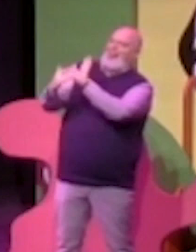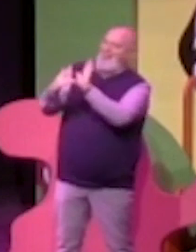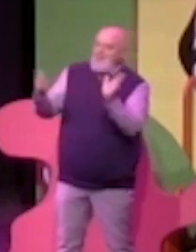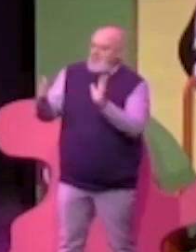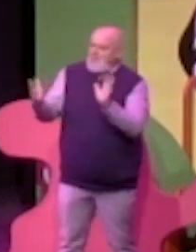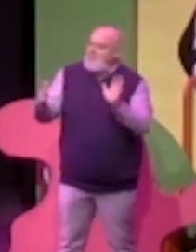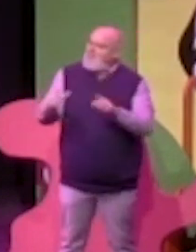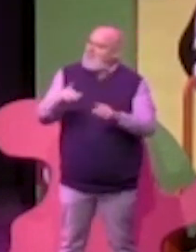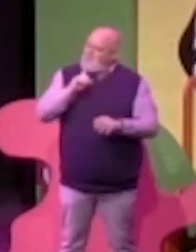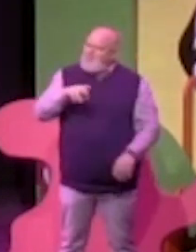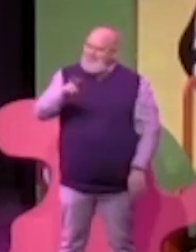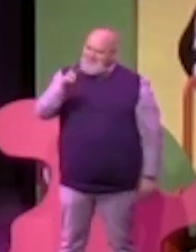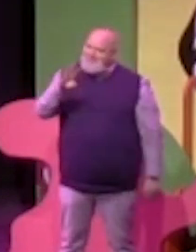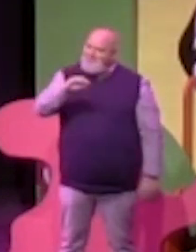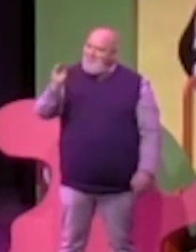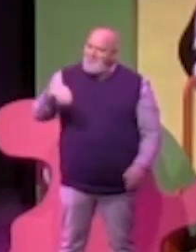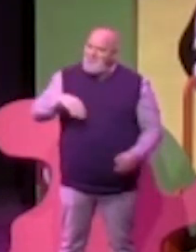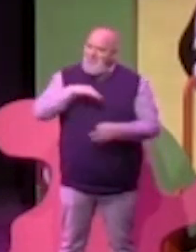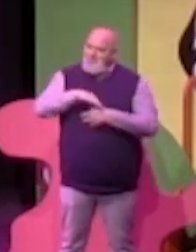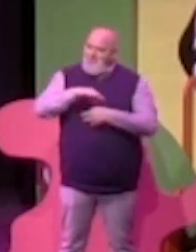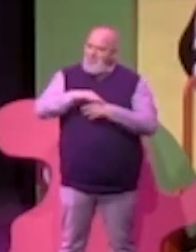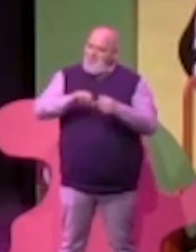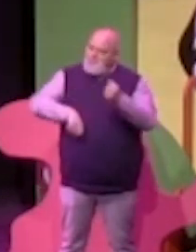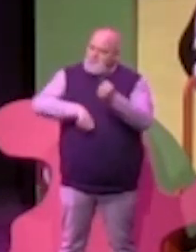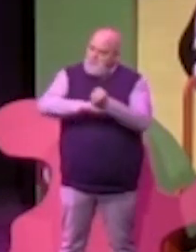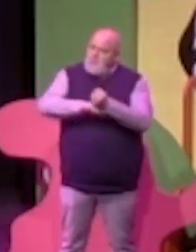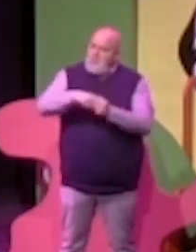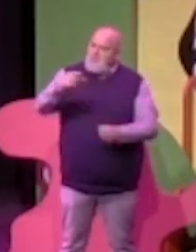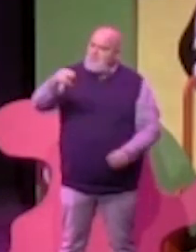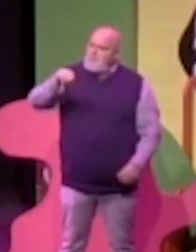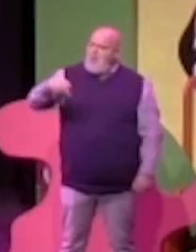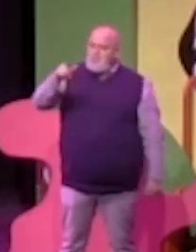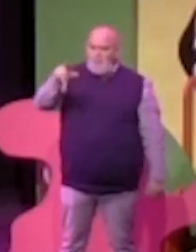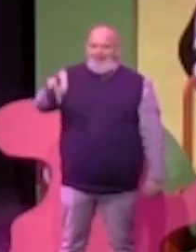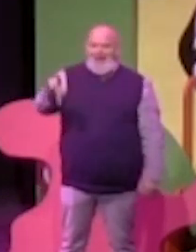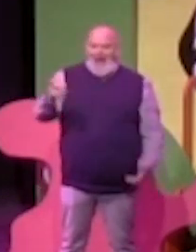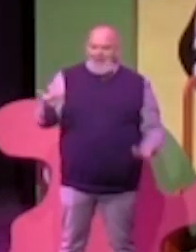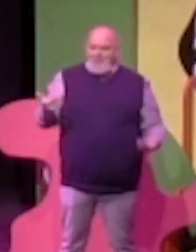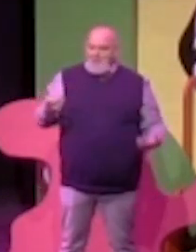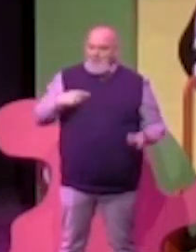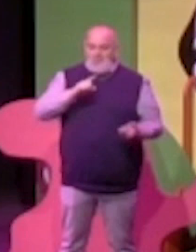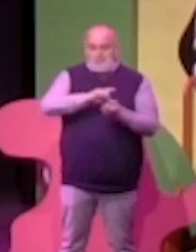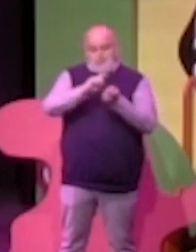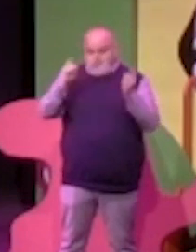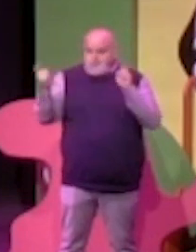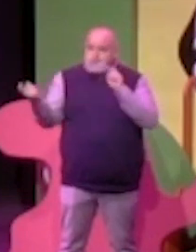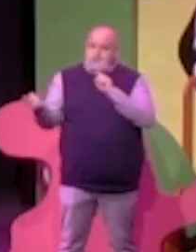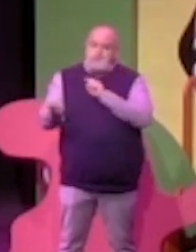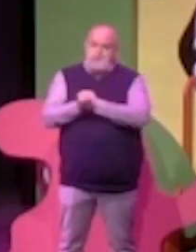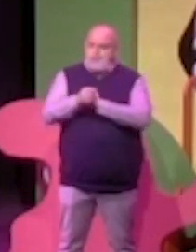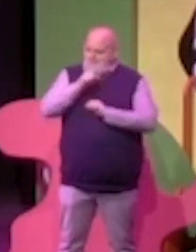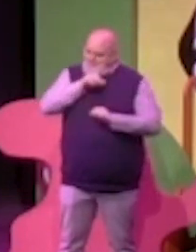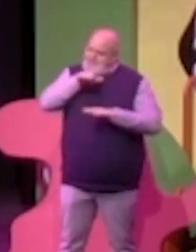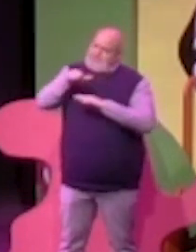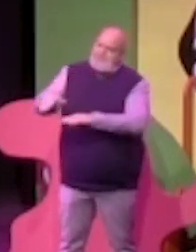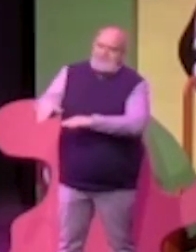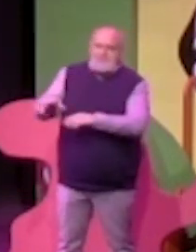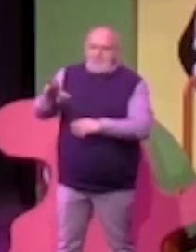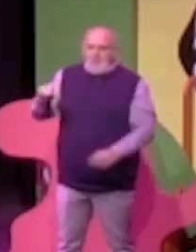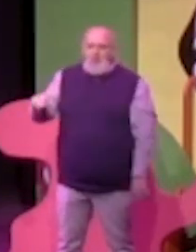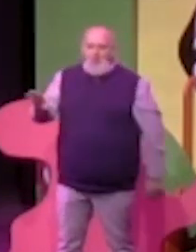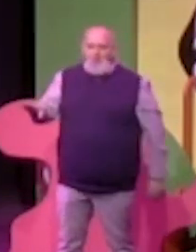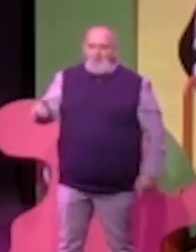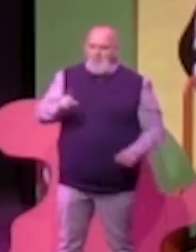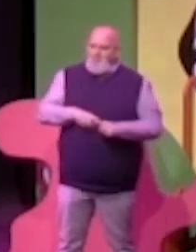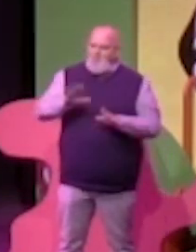of California voters voted for Prop 28. That's just a total landslide. So we need to let go of the baggage of